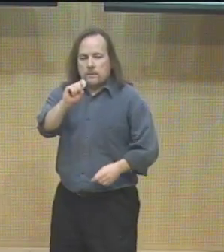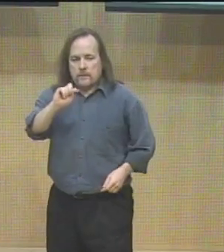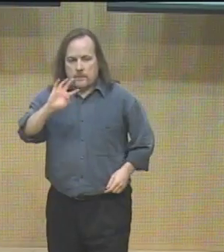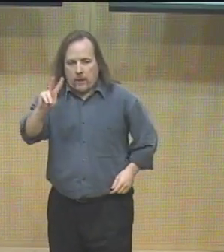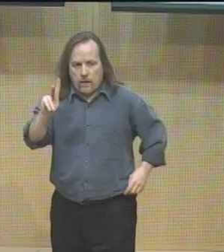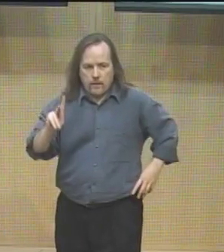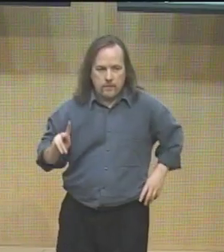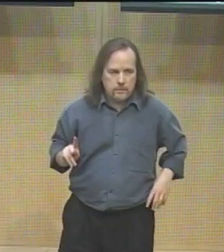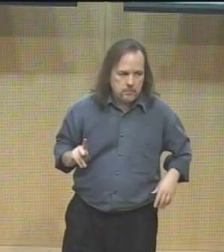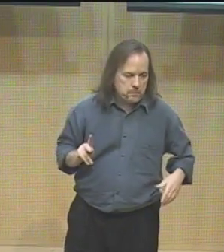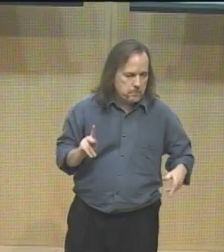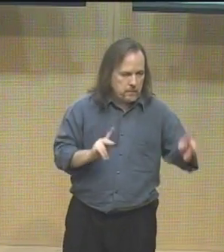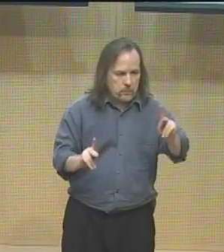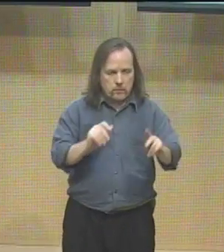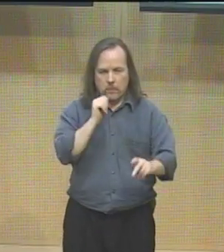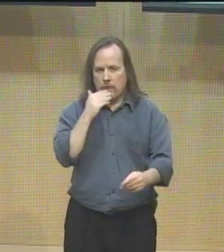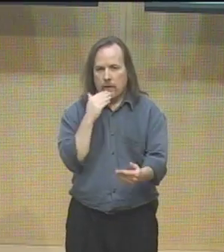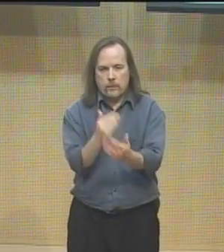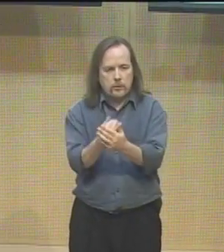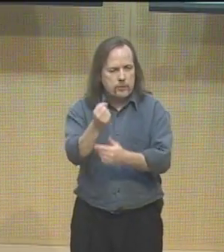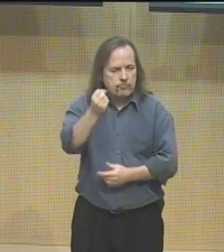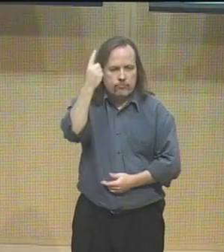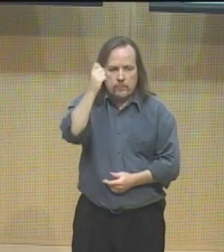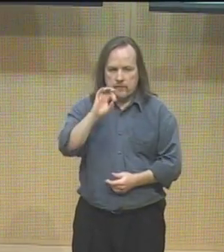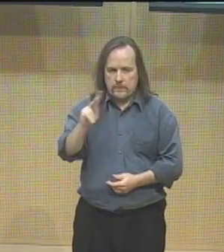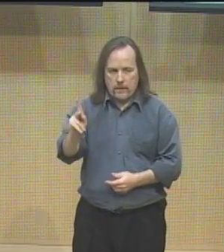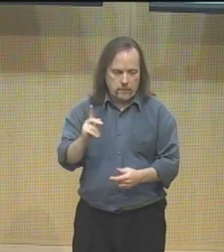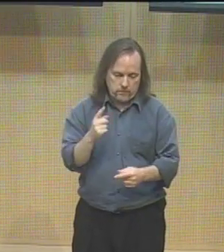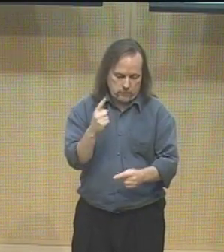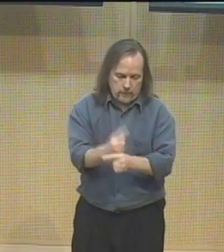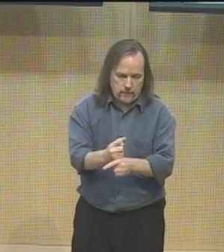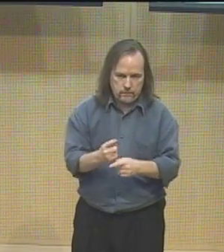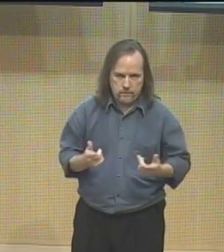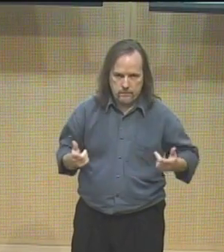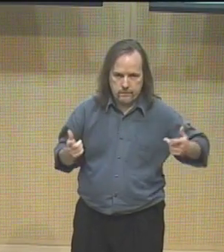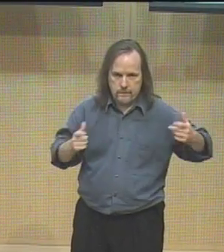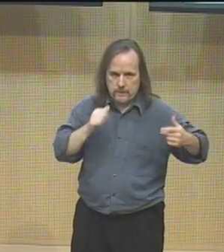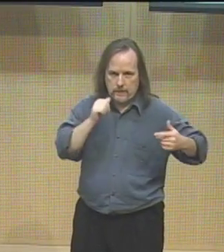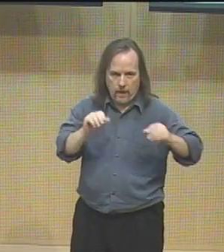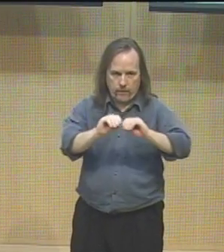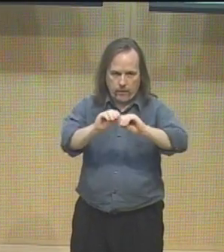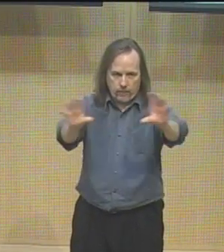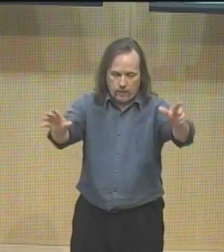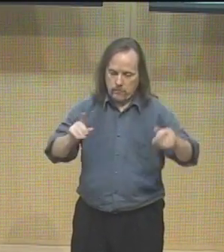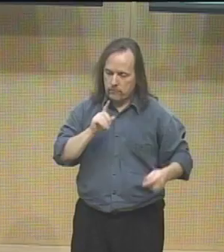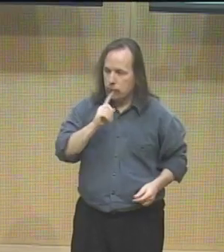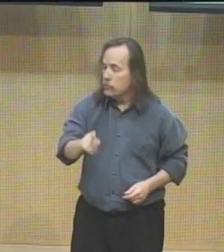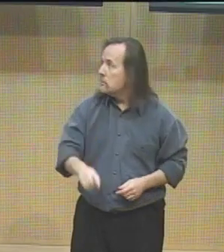I'd like to talk about stocks. Many people do not have a thorough understanding of stocks in the stock market.